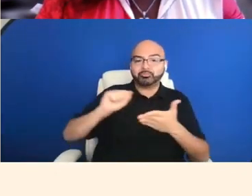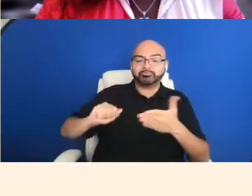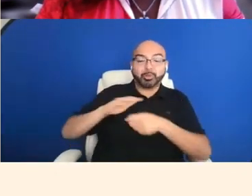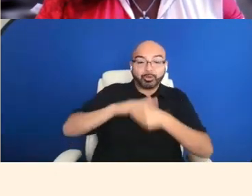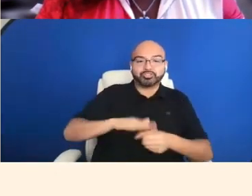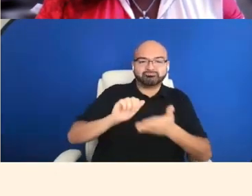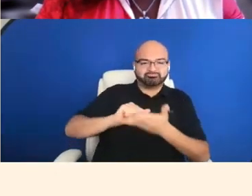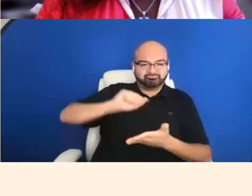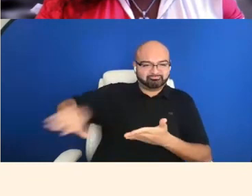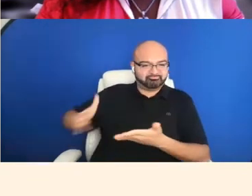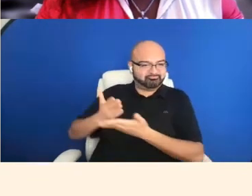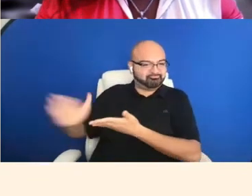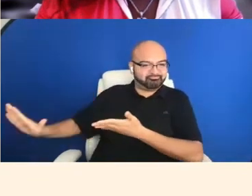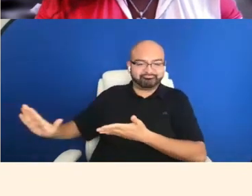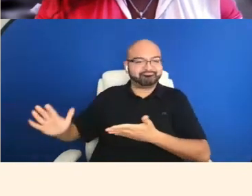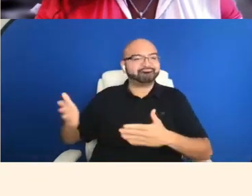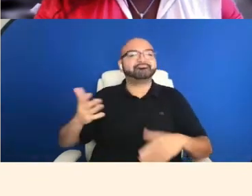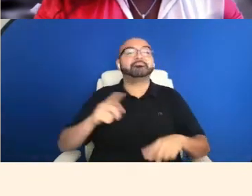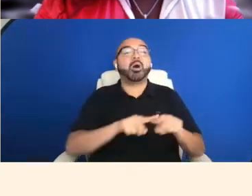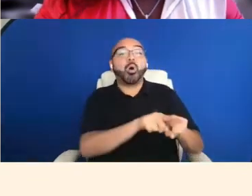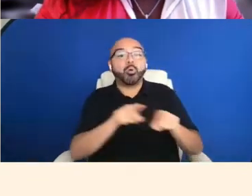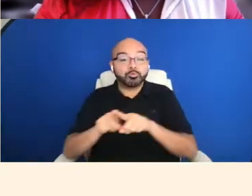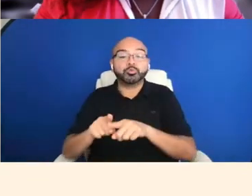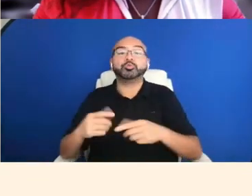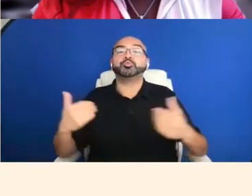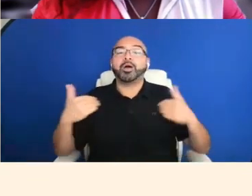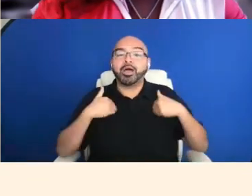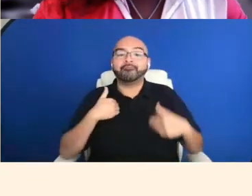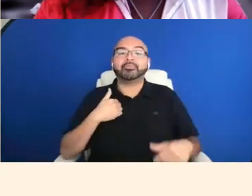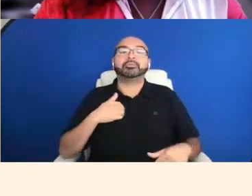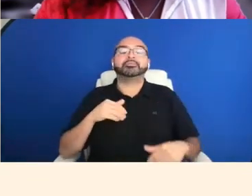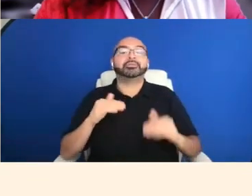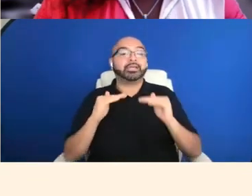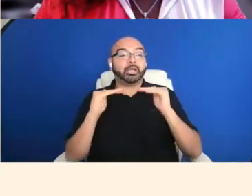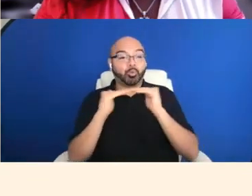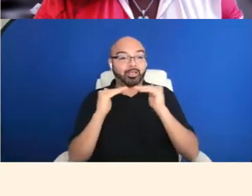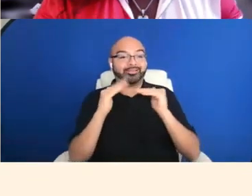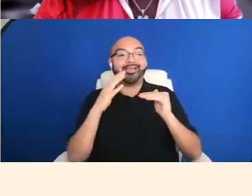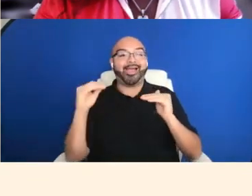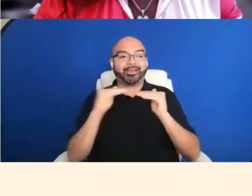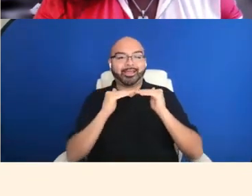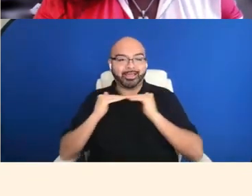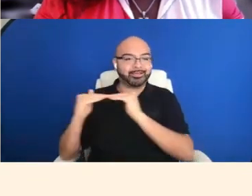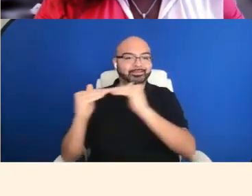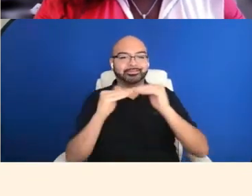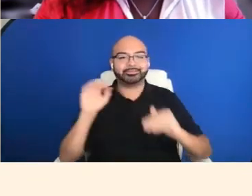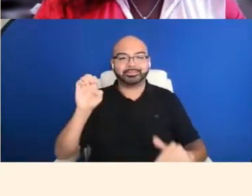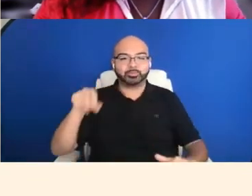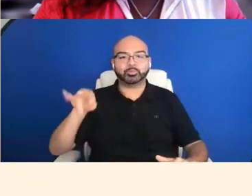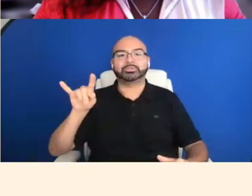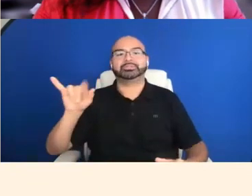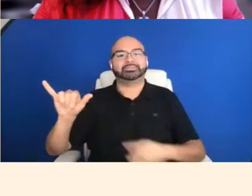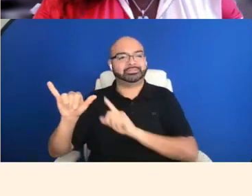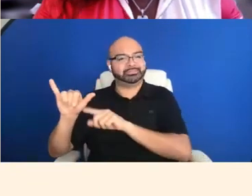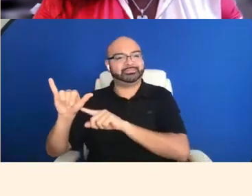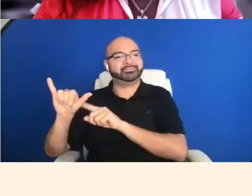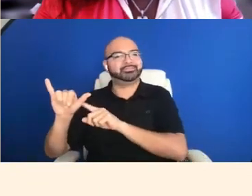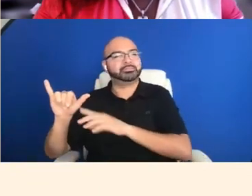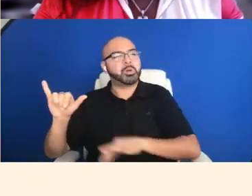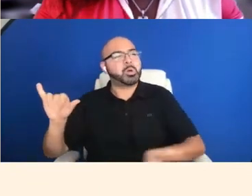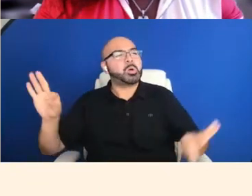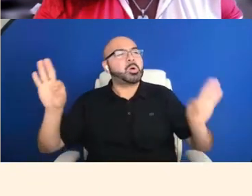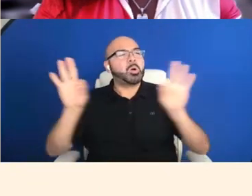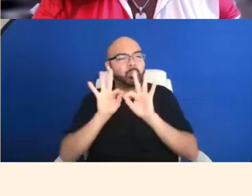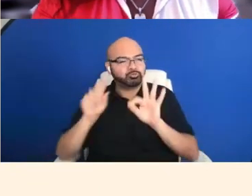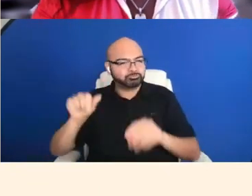also for them to have not only equality, but equity. And I think that's a very important word that a lot of us